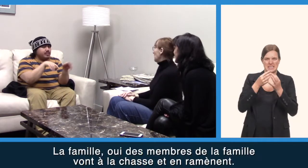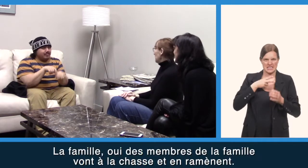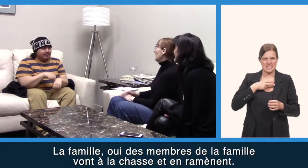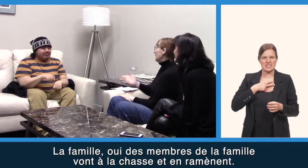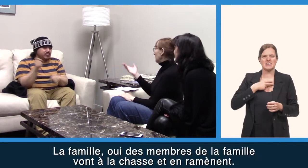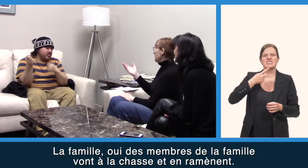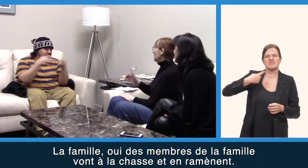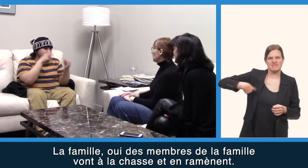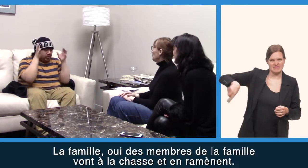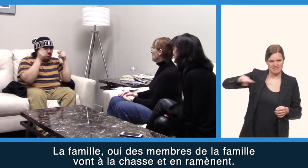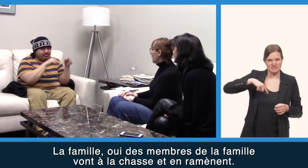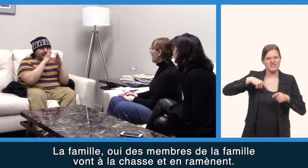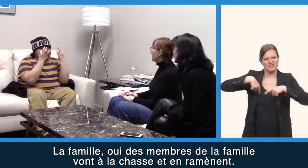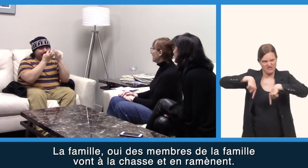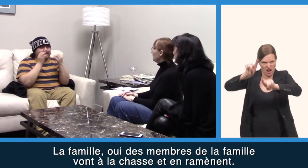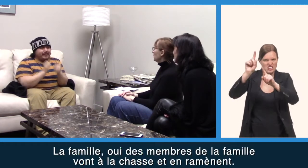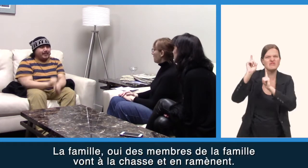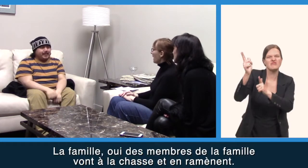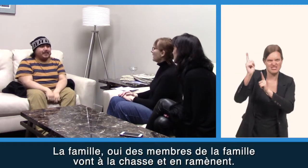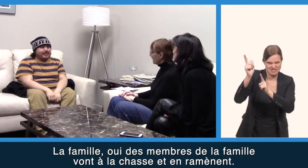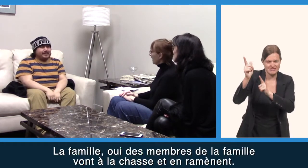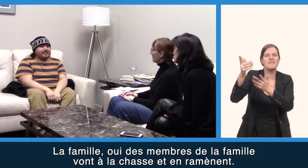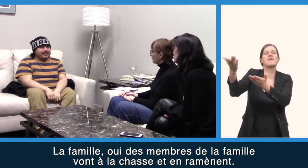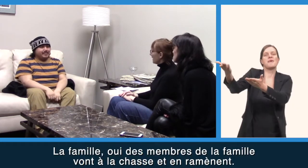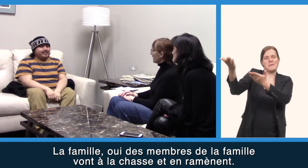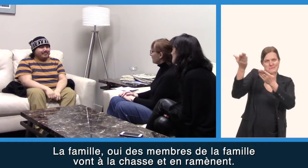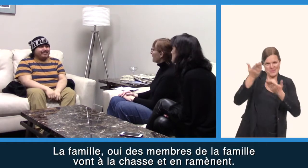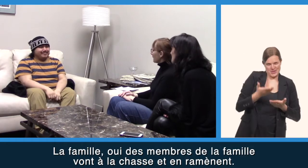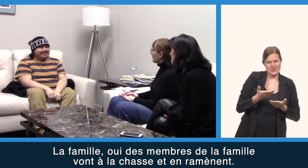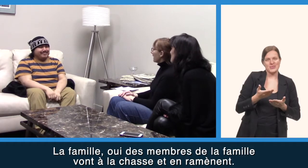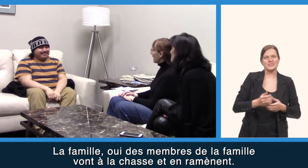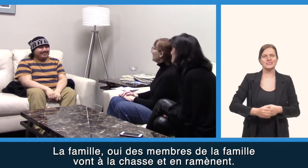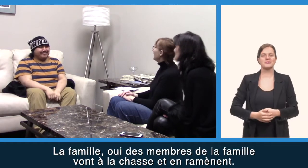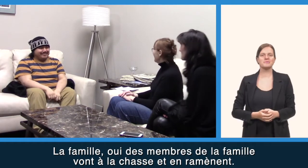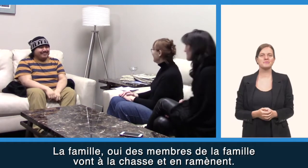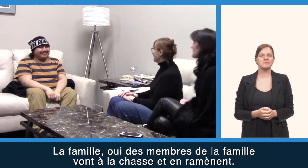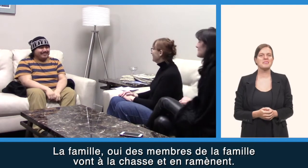The family members would go out hunting and bring it back. Yeah, yeah.